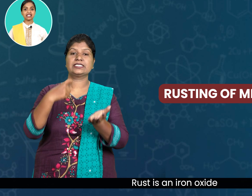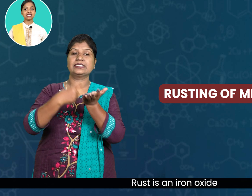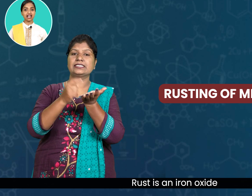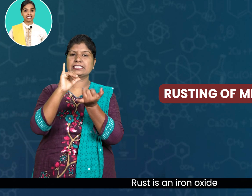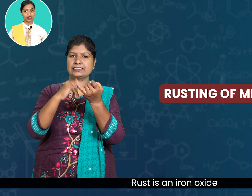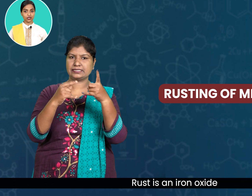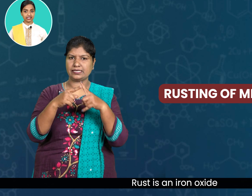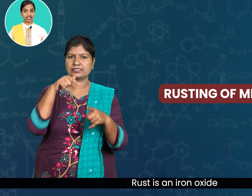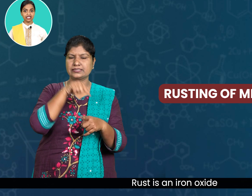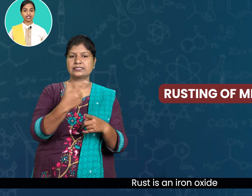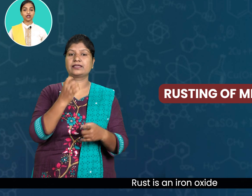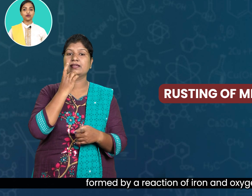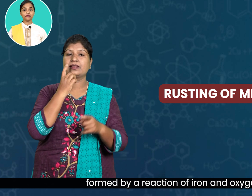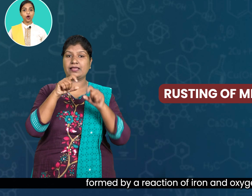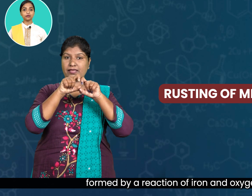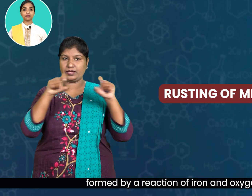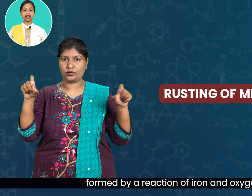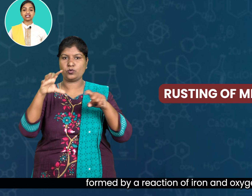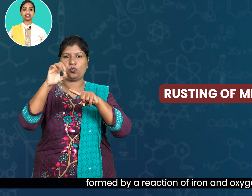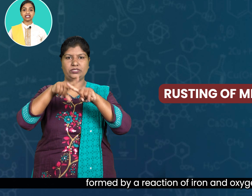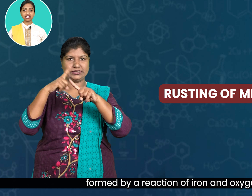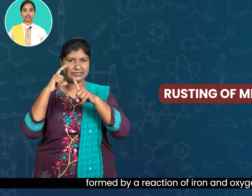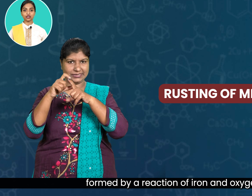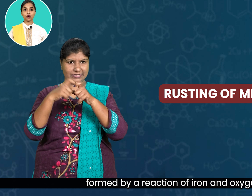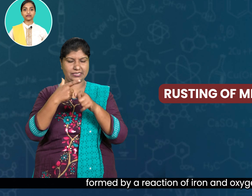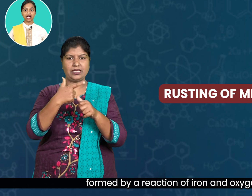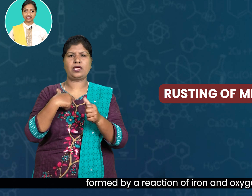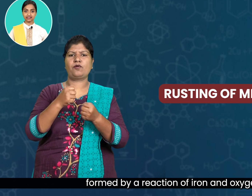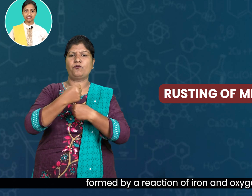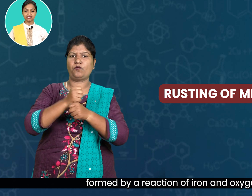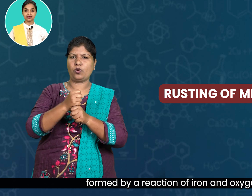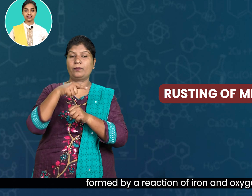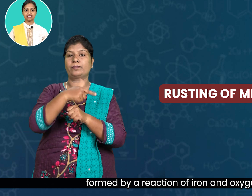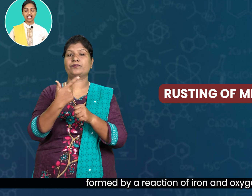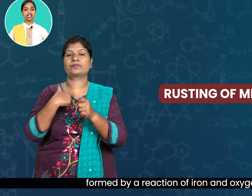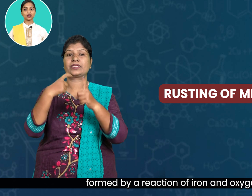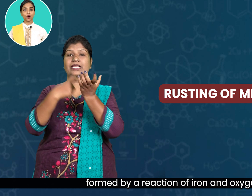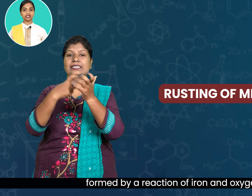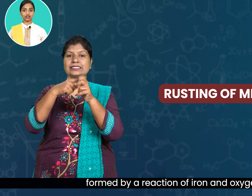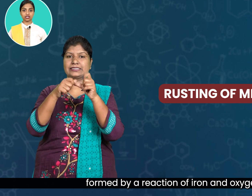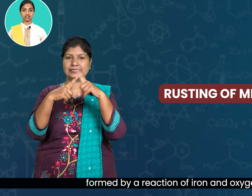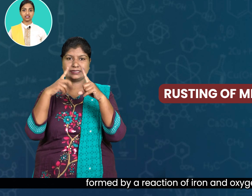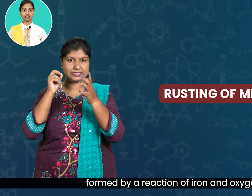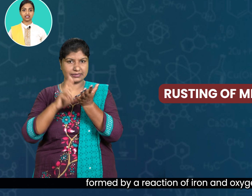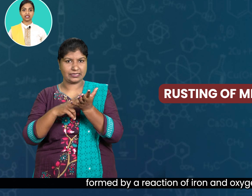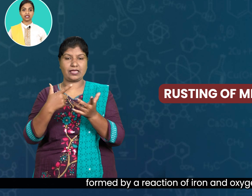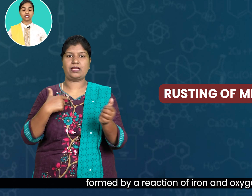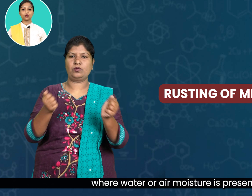Rust is an iron oxide formed by a reaction of iron and